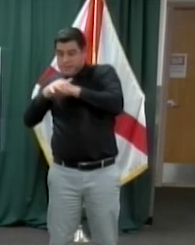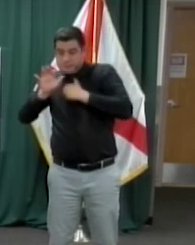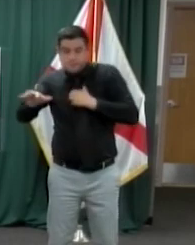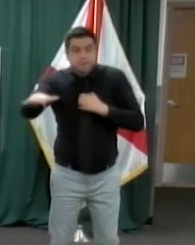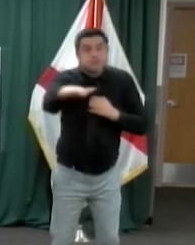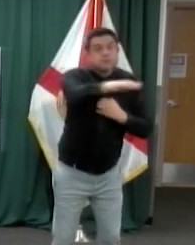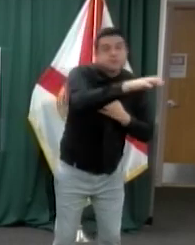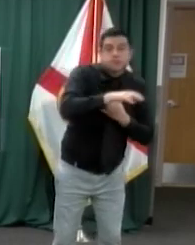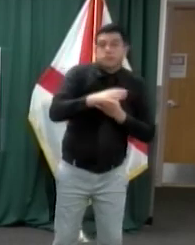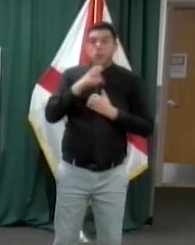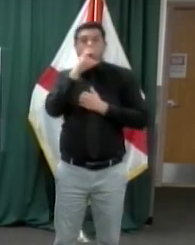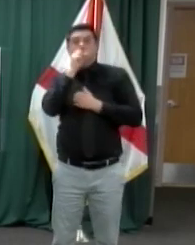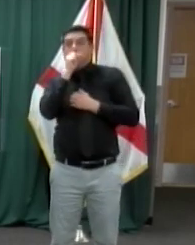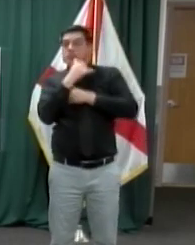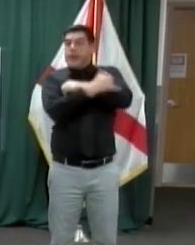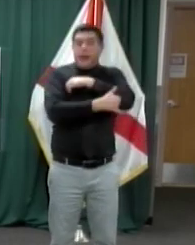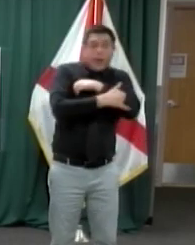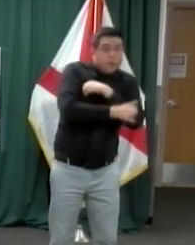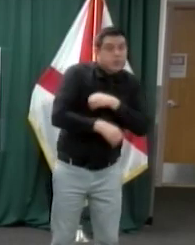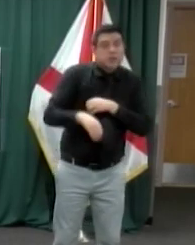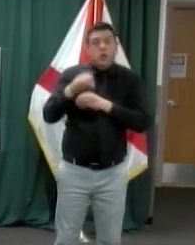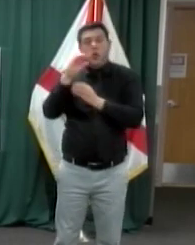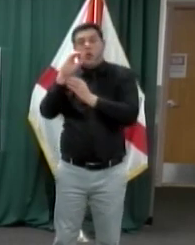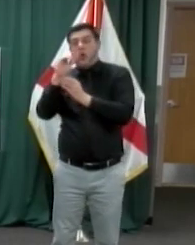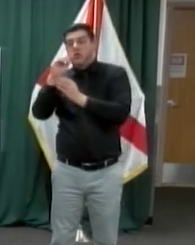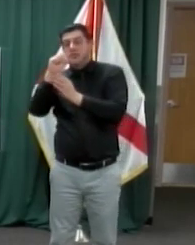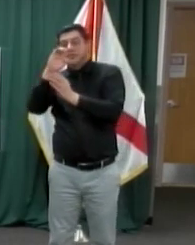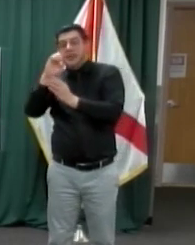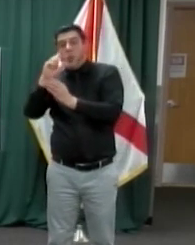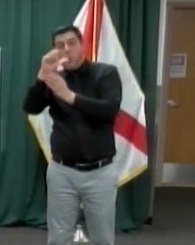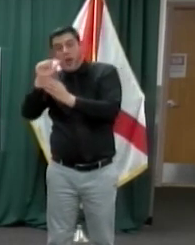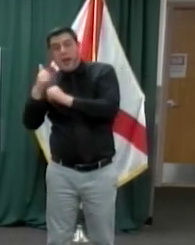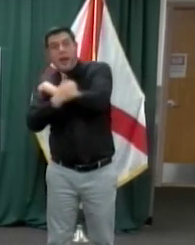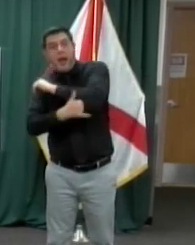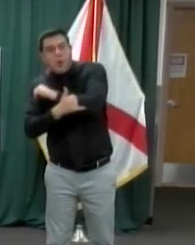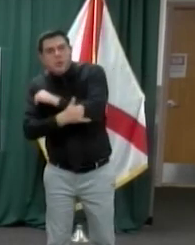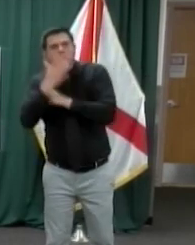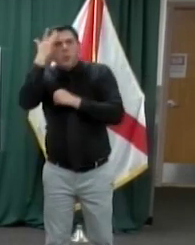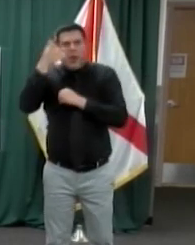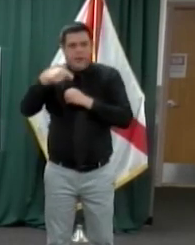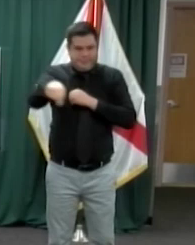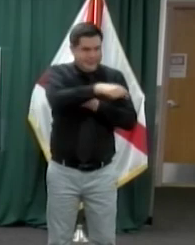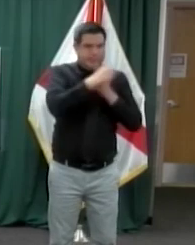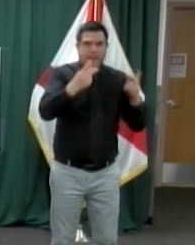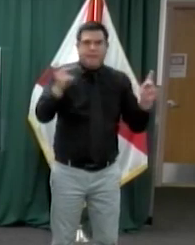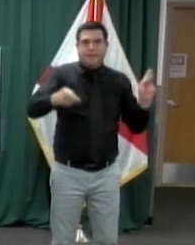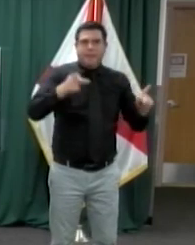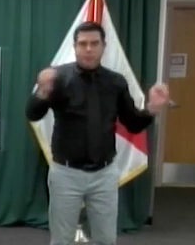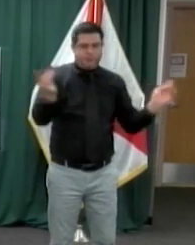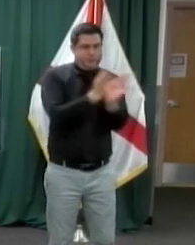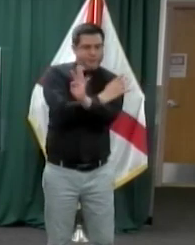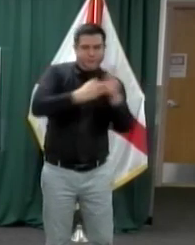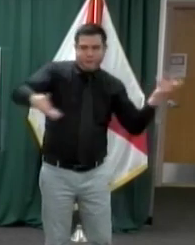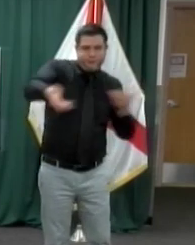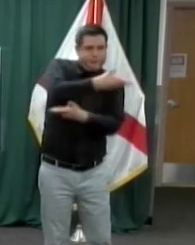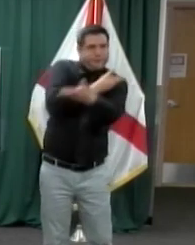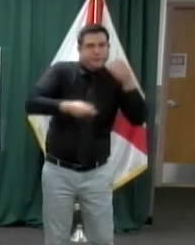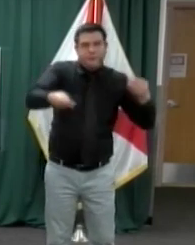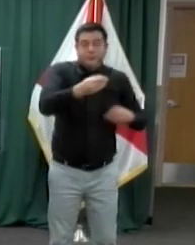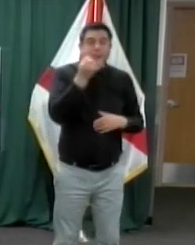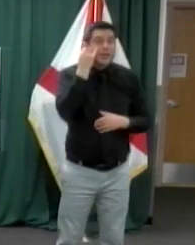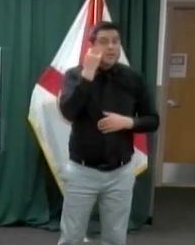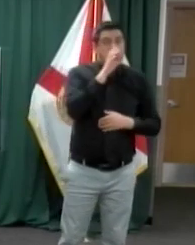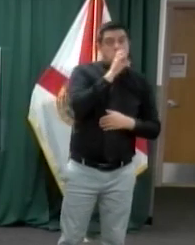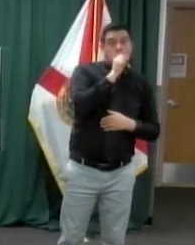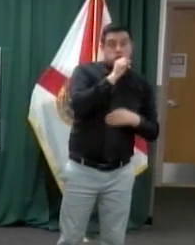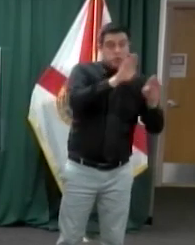I-4 corridor and the workforce and et cetera. So if businesses start to open up in Orange County, we may have a lot of residents that